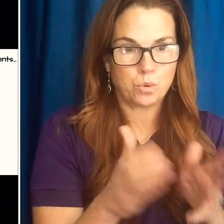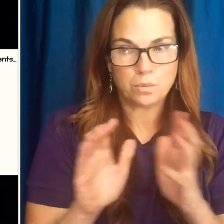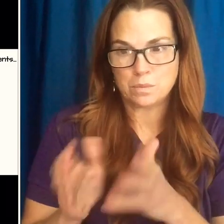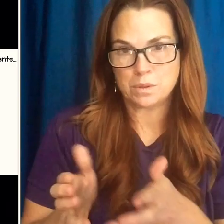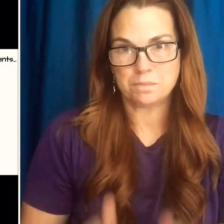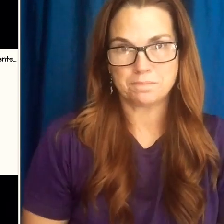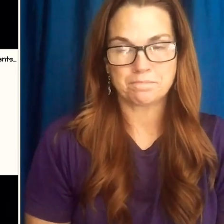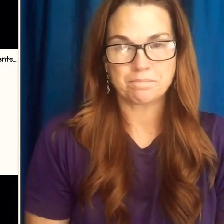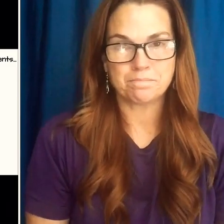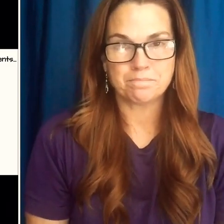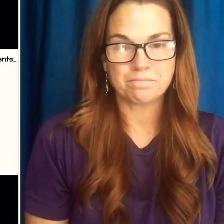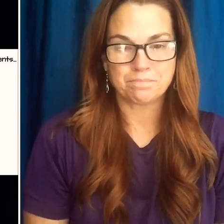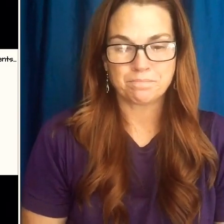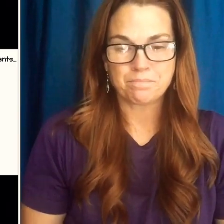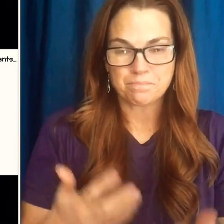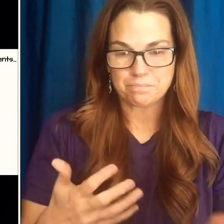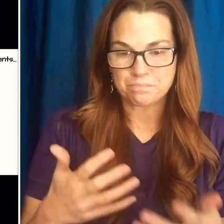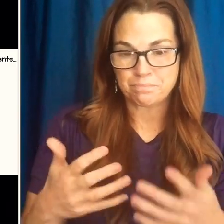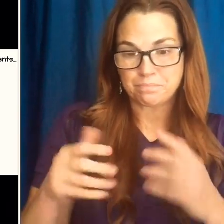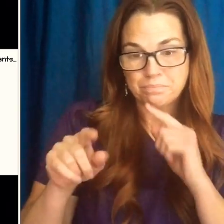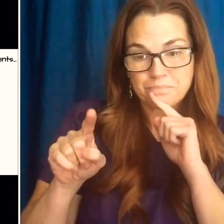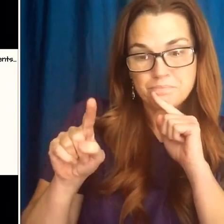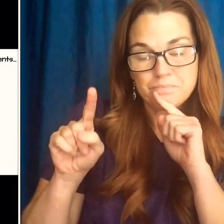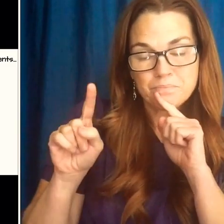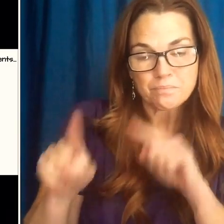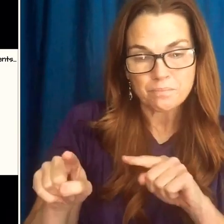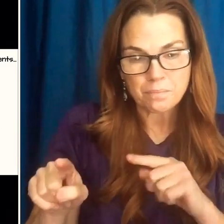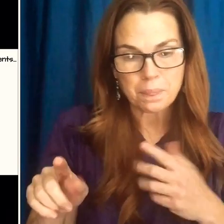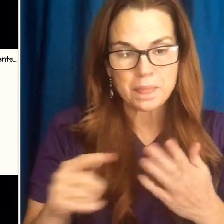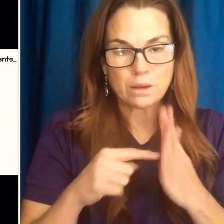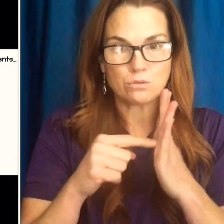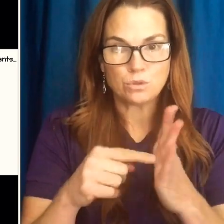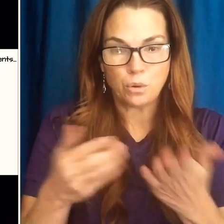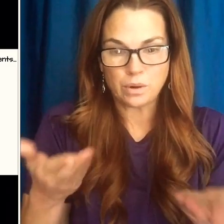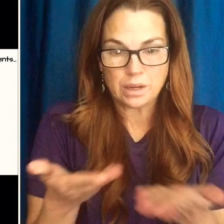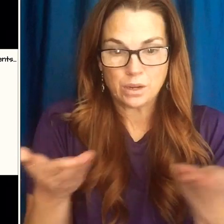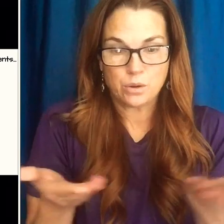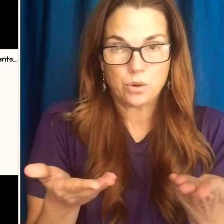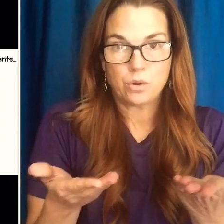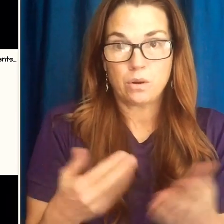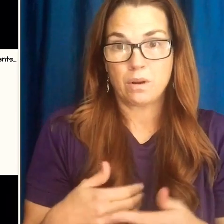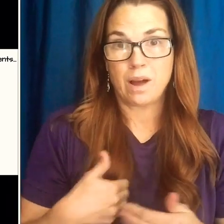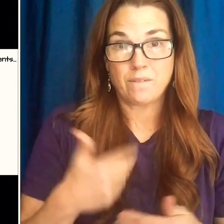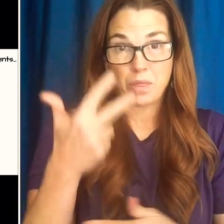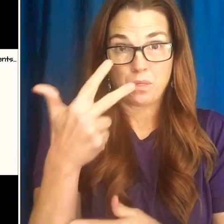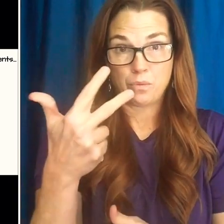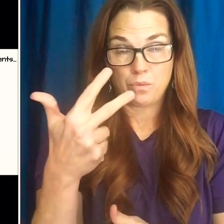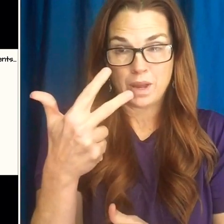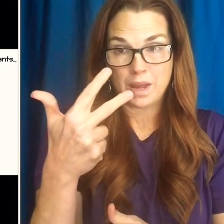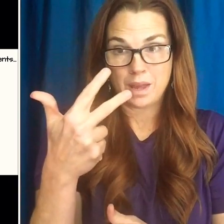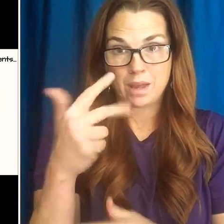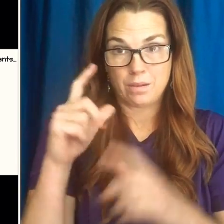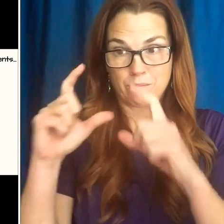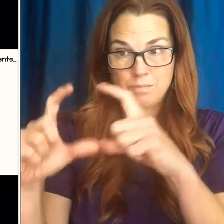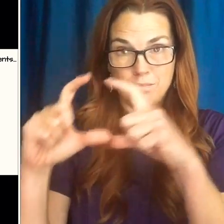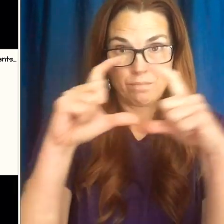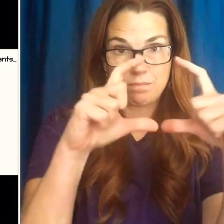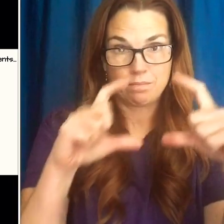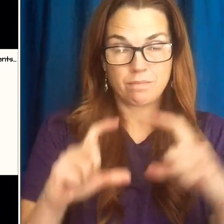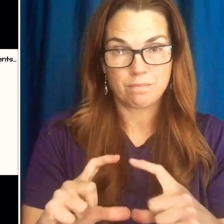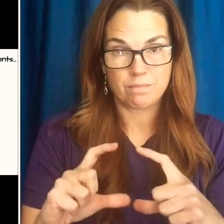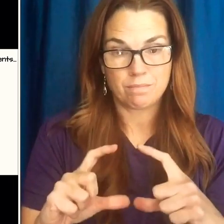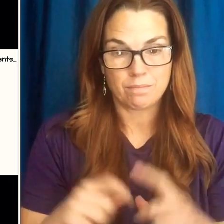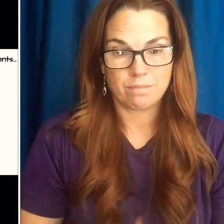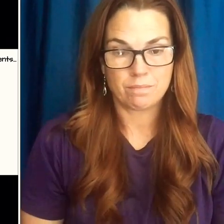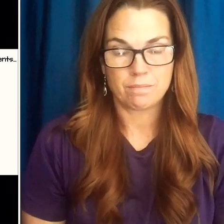Here are 3 wholes, and if I want to divide them into 2 equal groups, one of the wholes has to